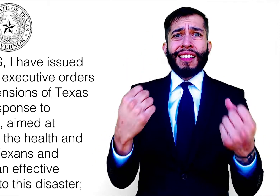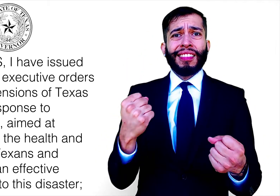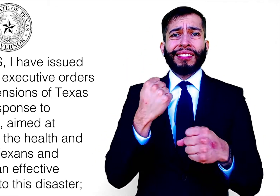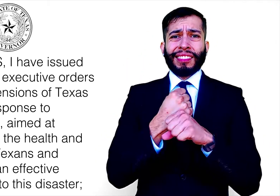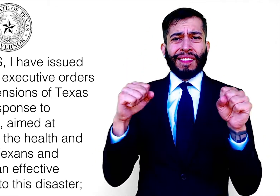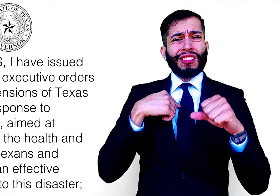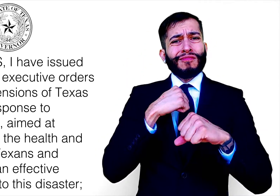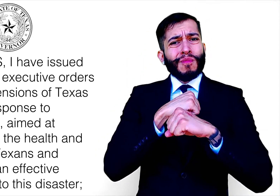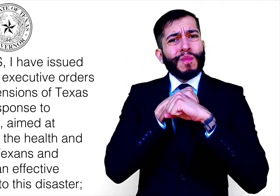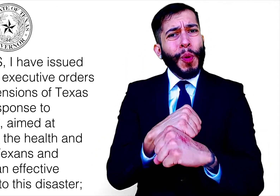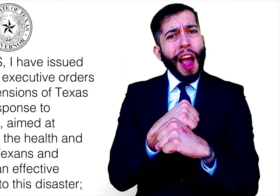disaster.